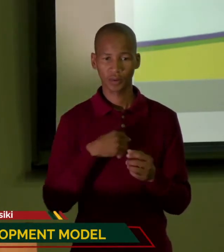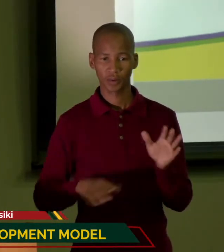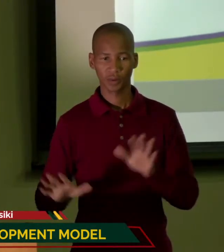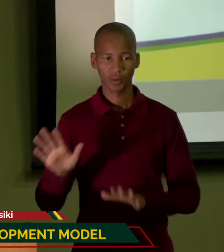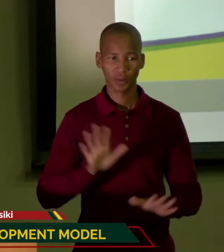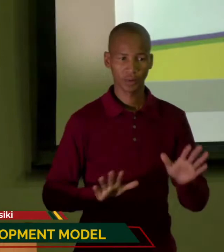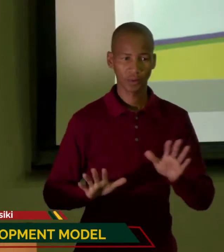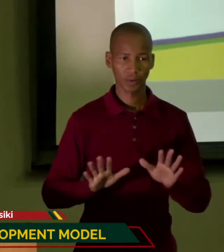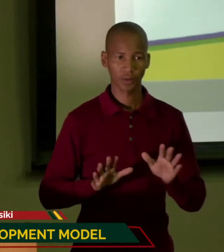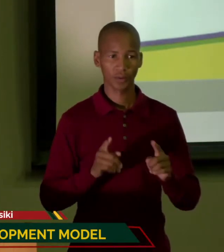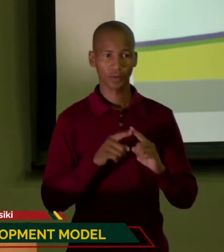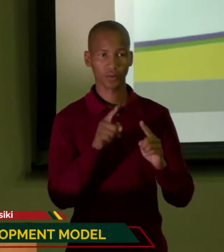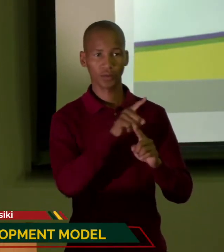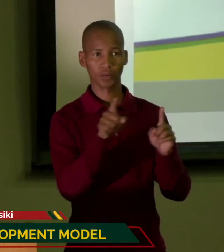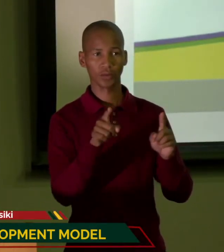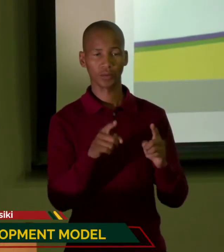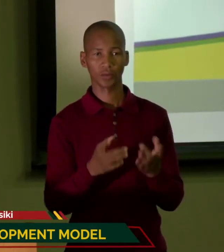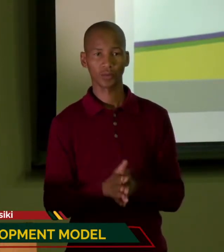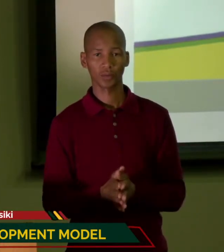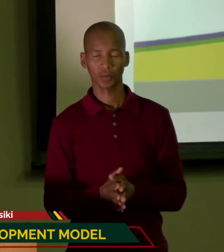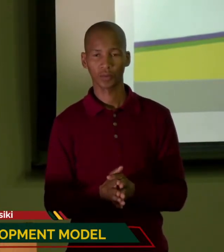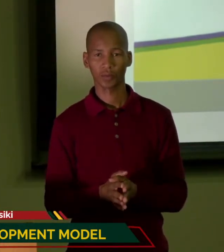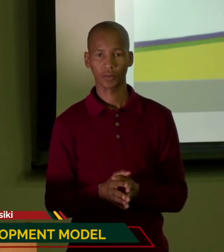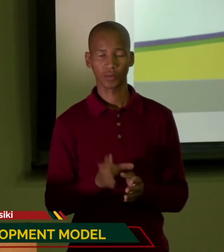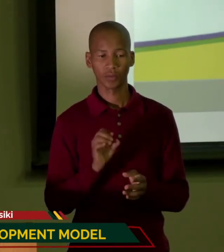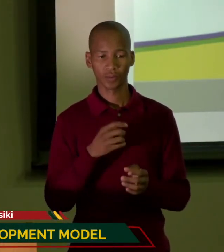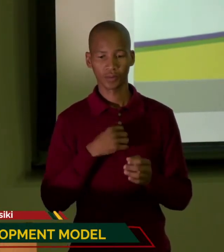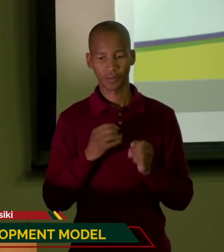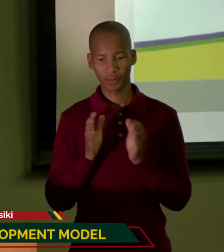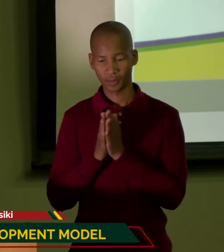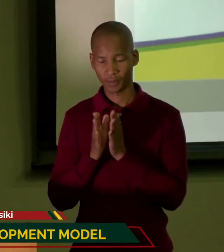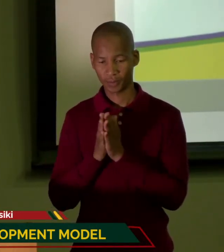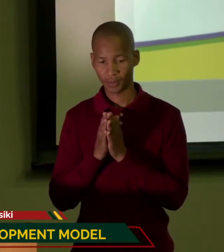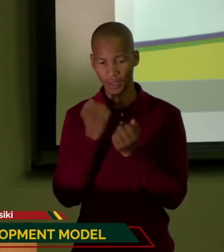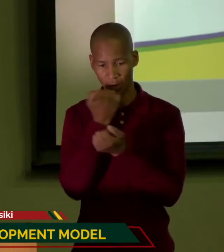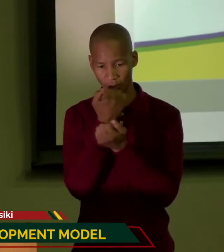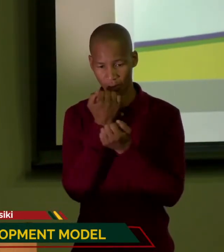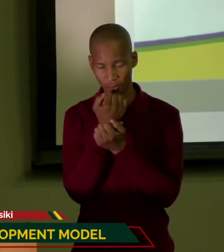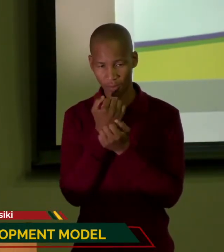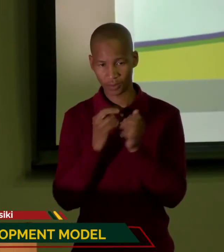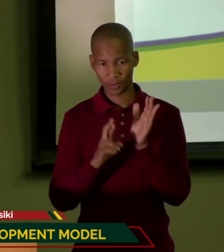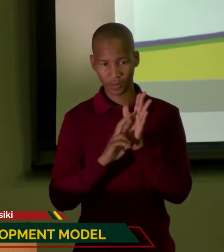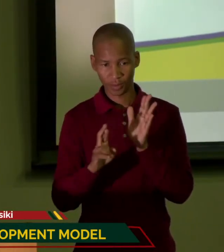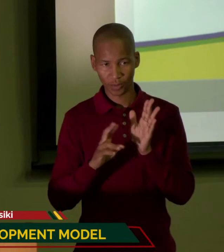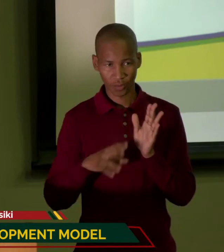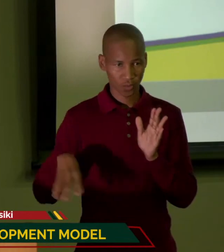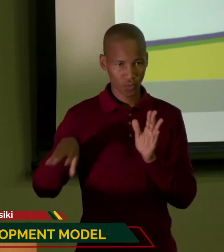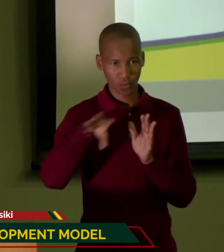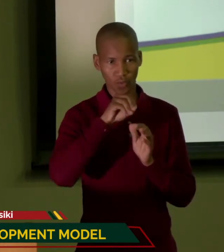kubo. Xelela ke bonke uburhulumente lombazane.